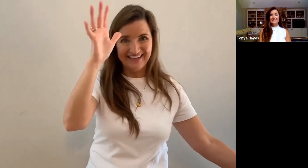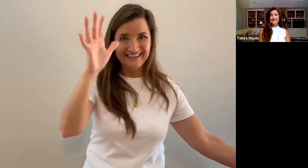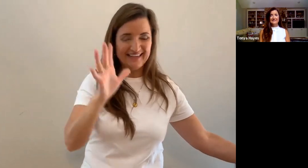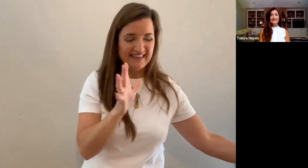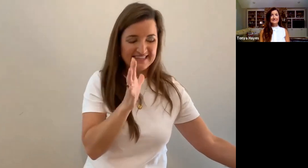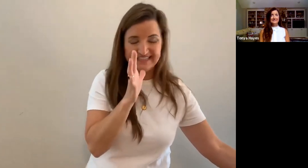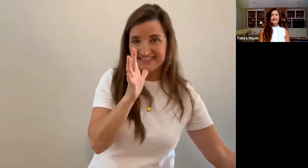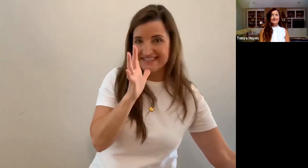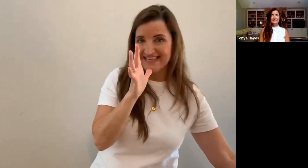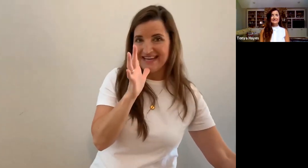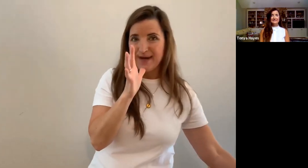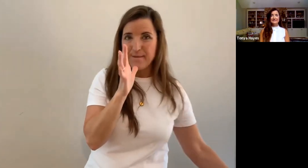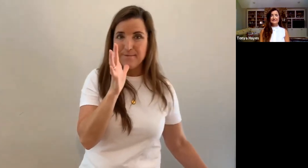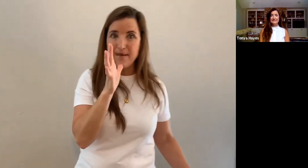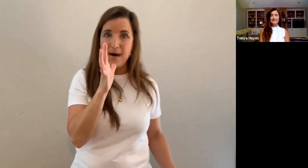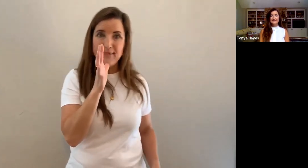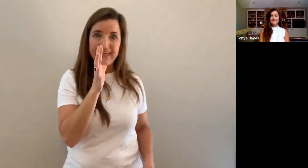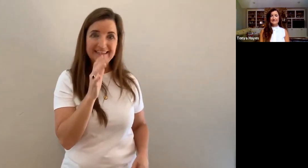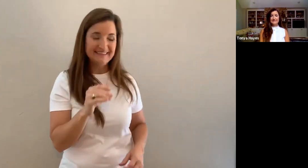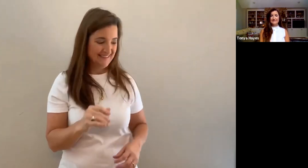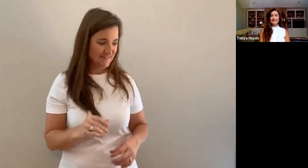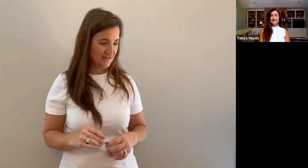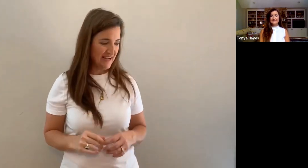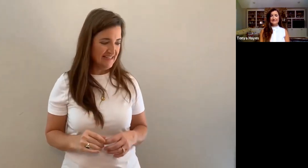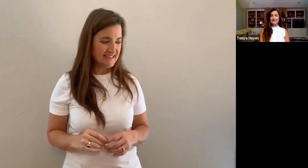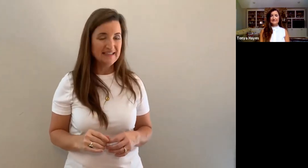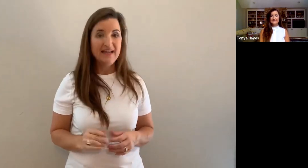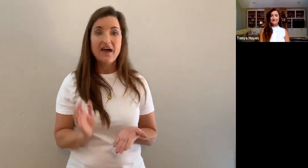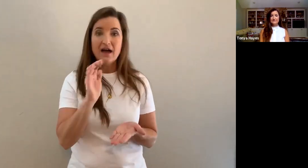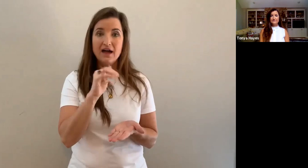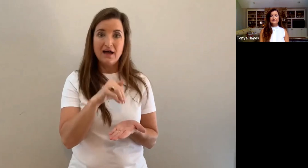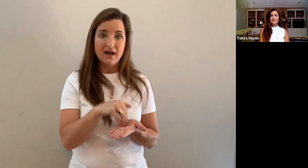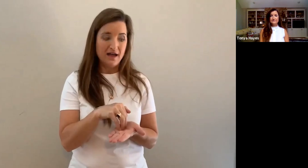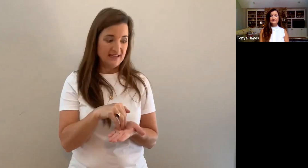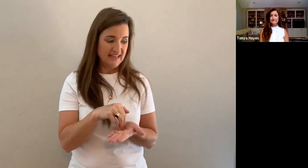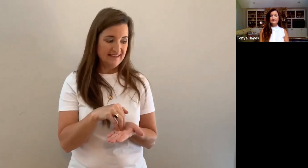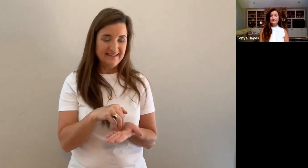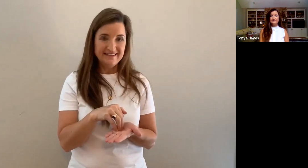That's right. And this is mommy. Right.